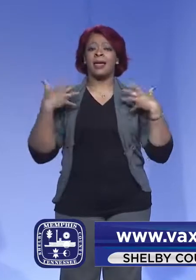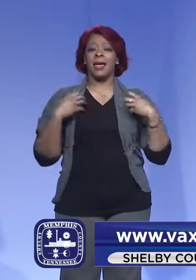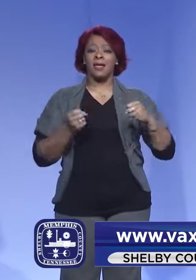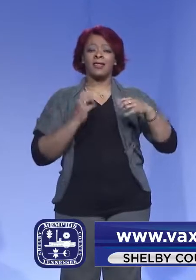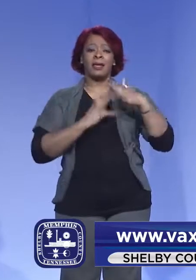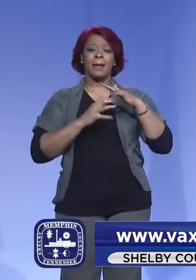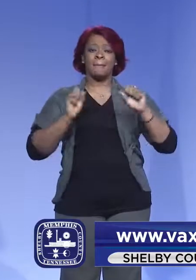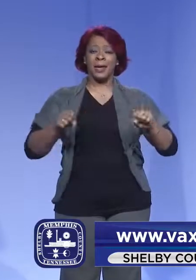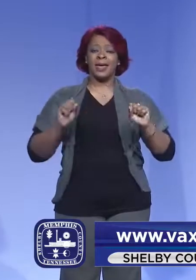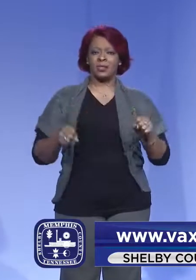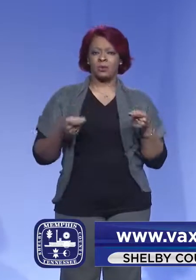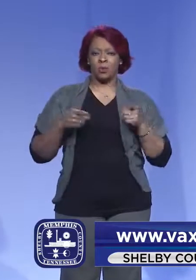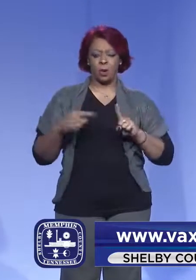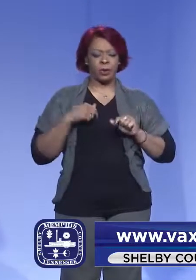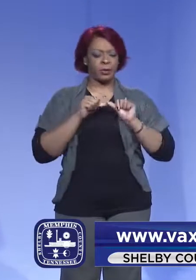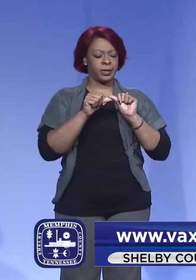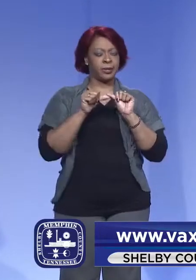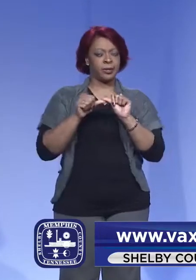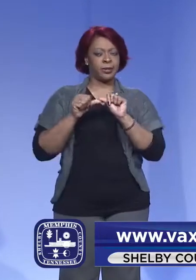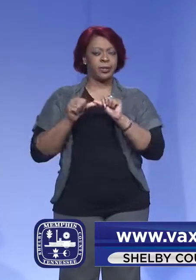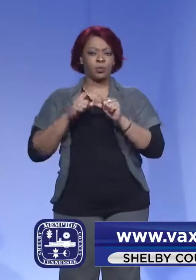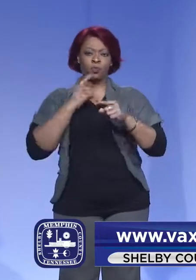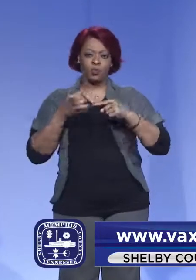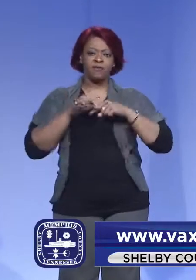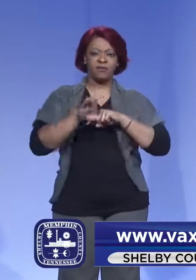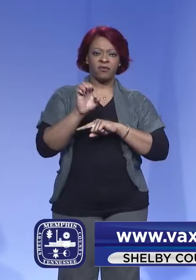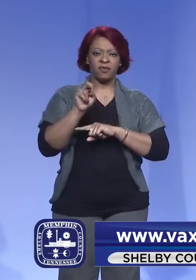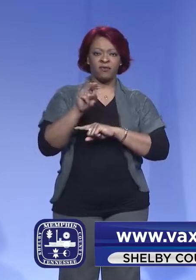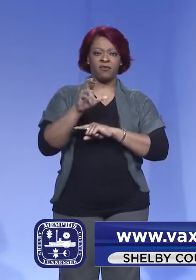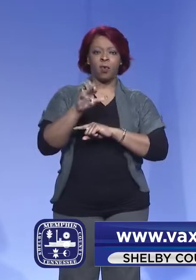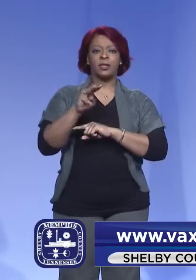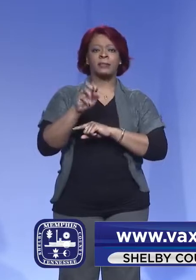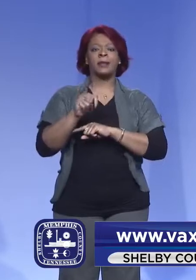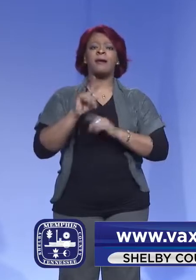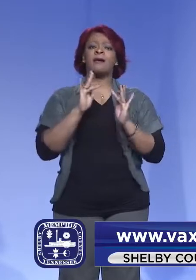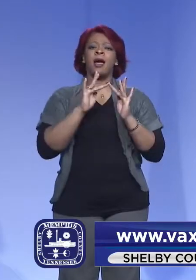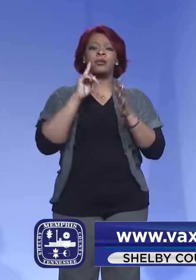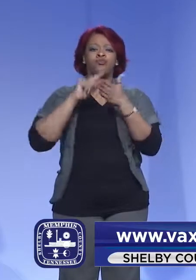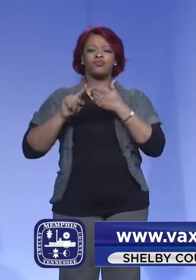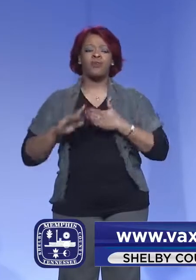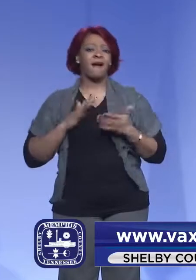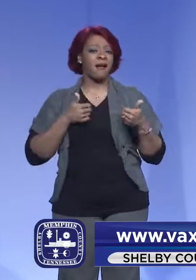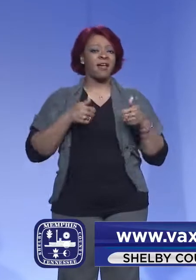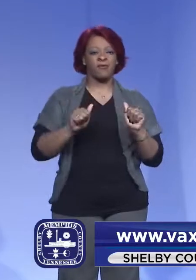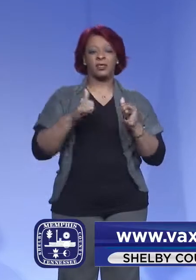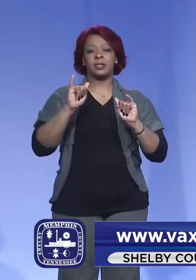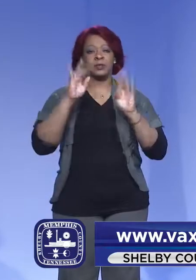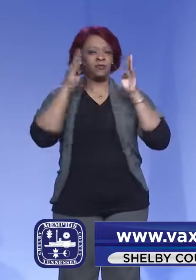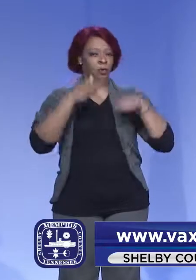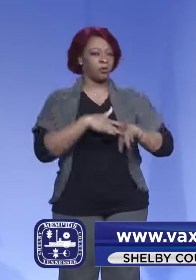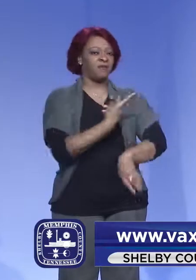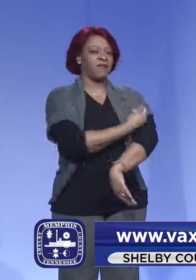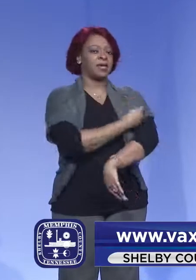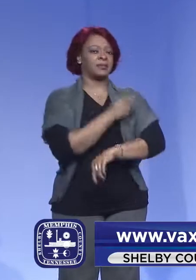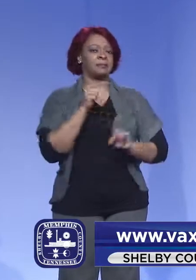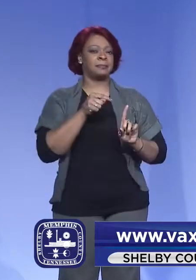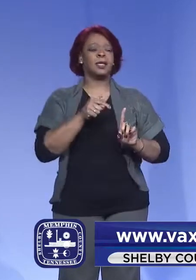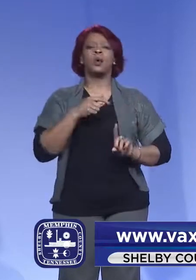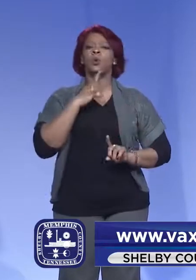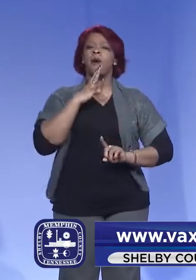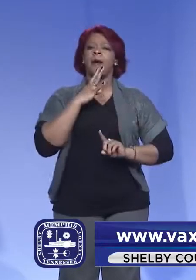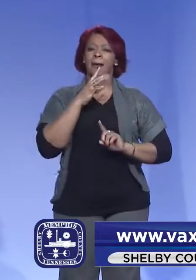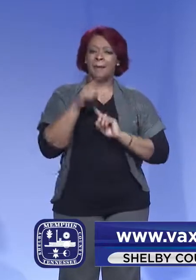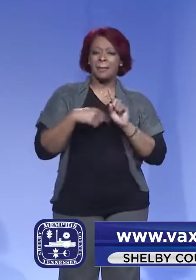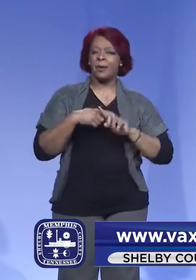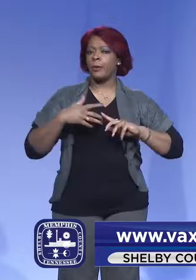capacity, while we're continuing enforcement and contact tracing, clearly all of our efforts are on vaccine. So I want to talk a little bit